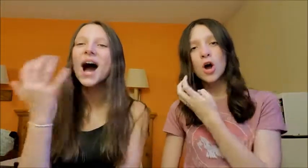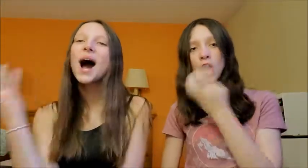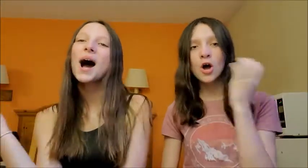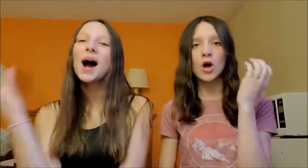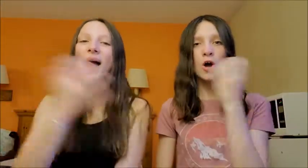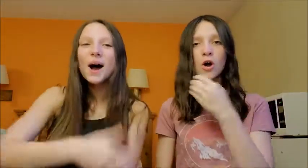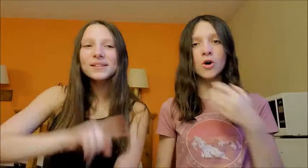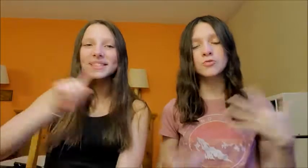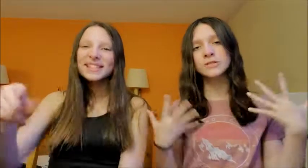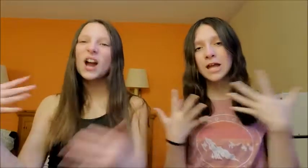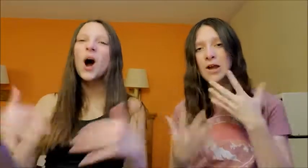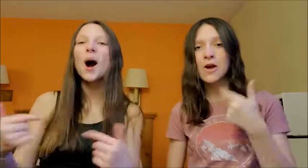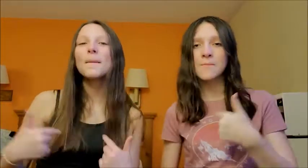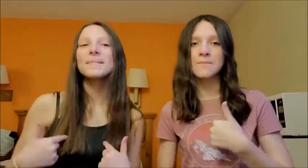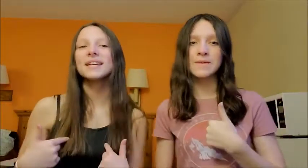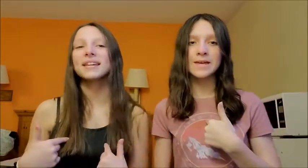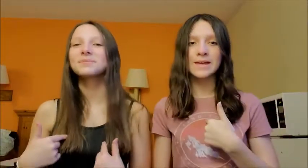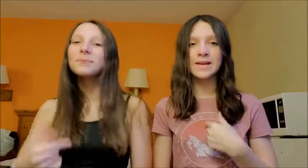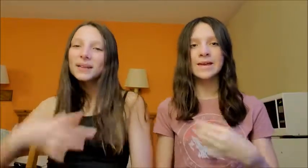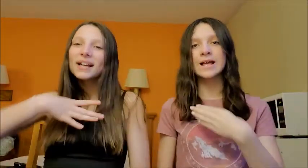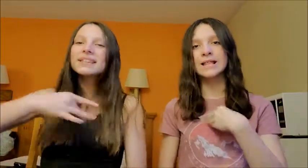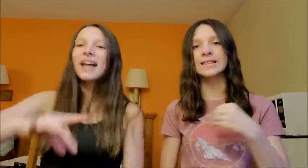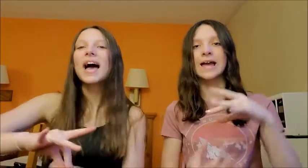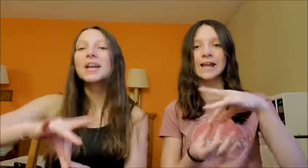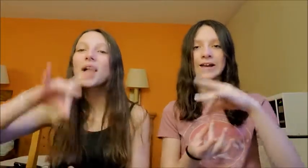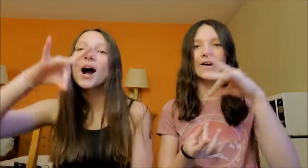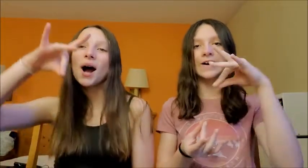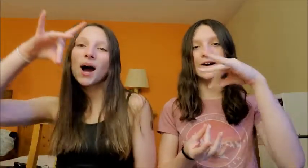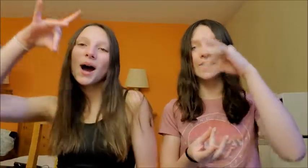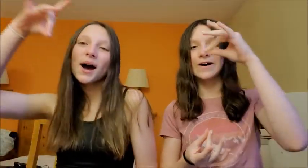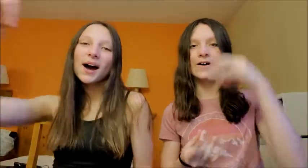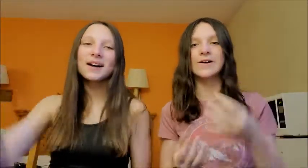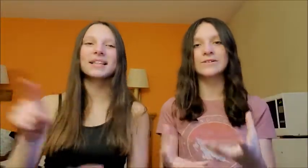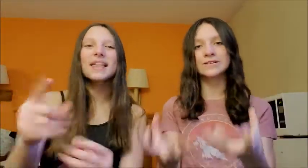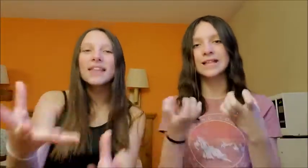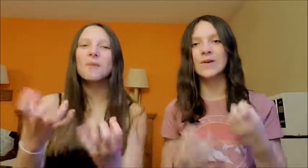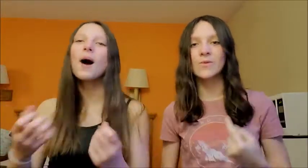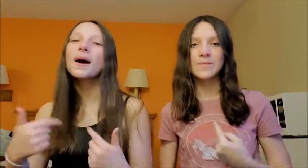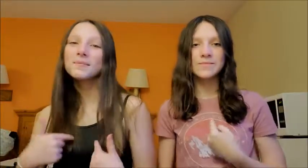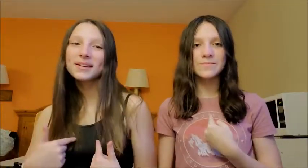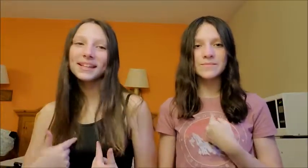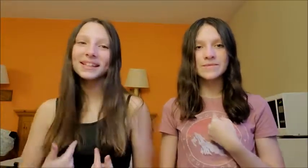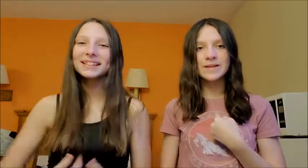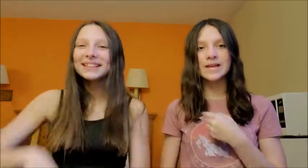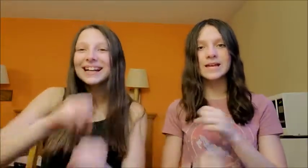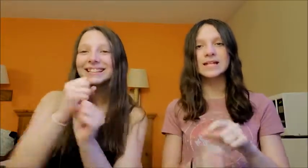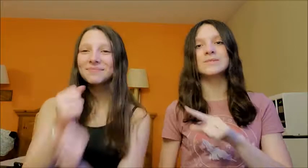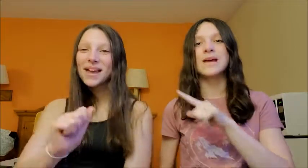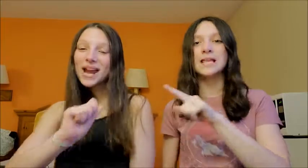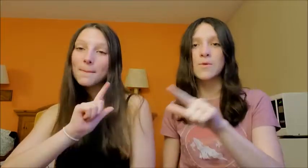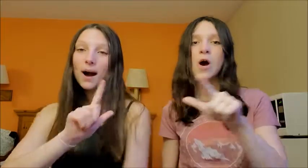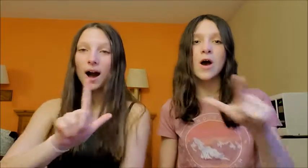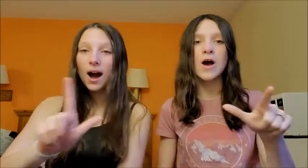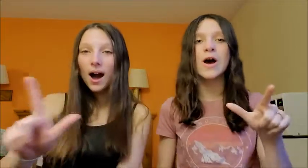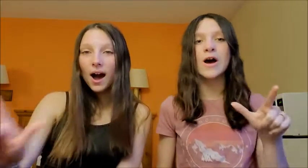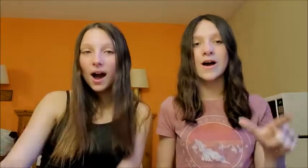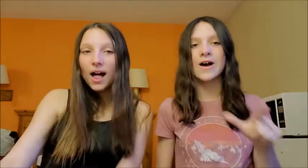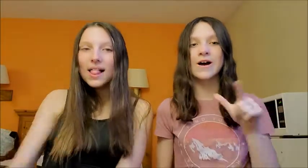O's, they hunt me Like ghosts, they want me To make them all fall,